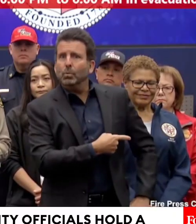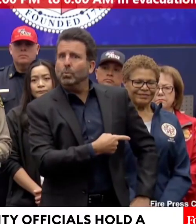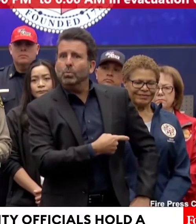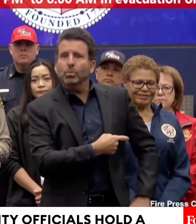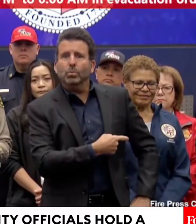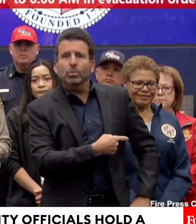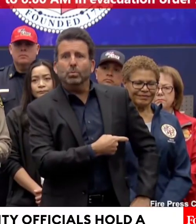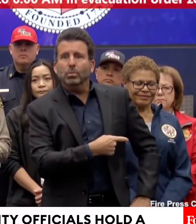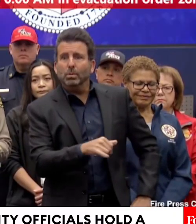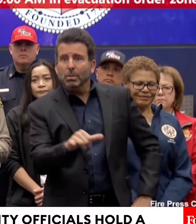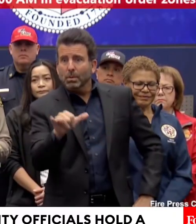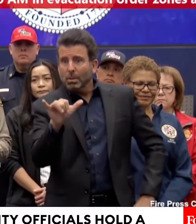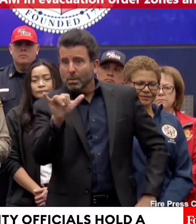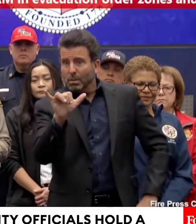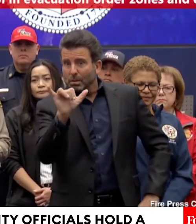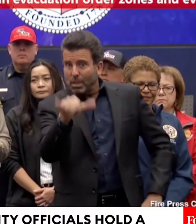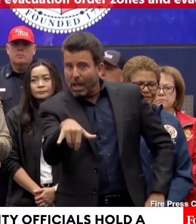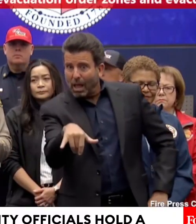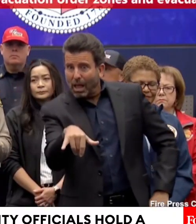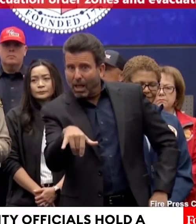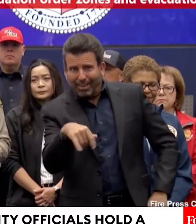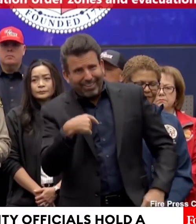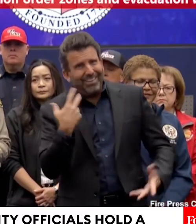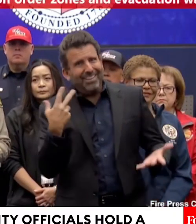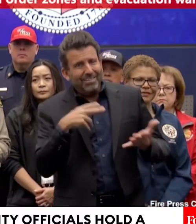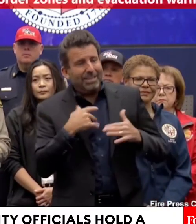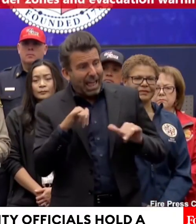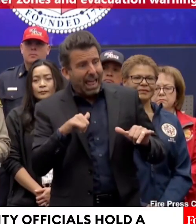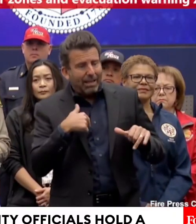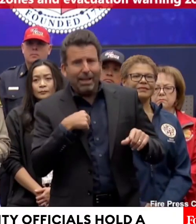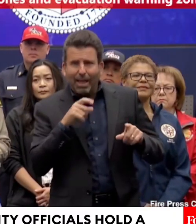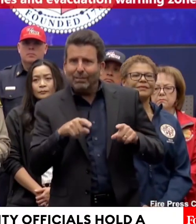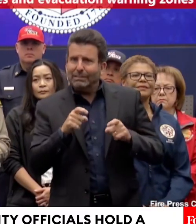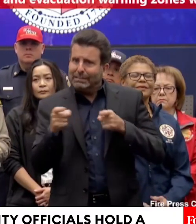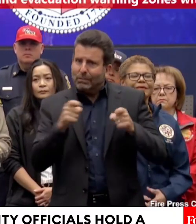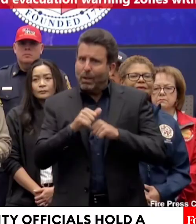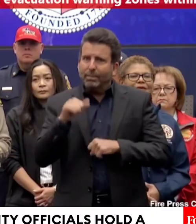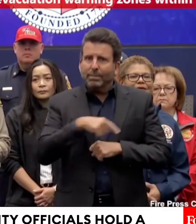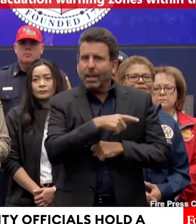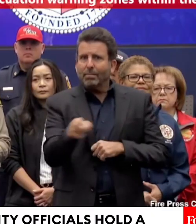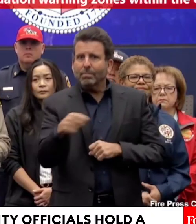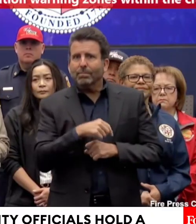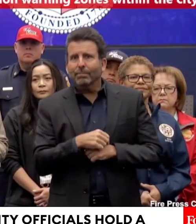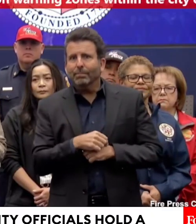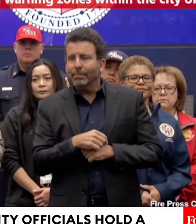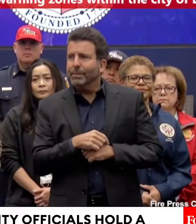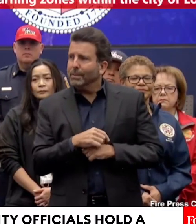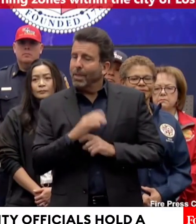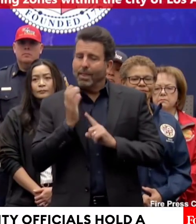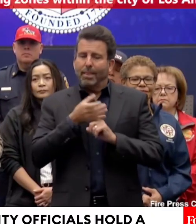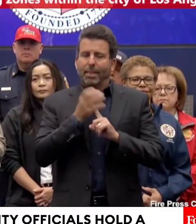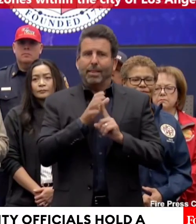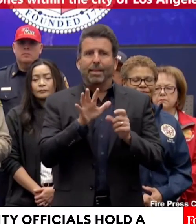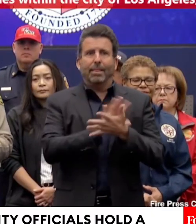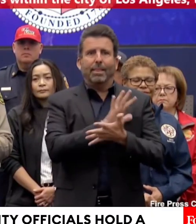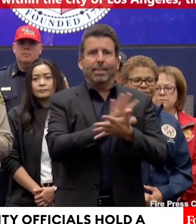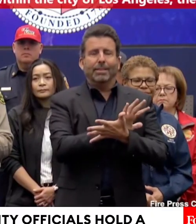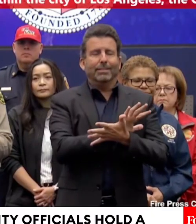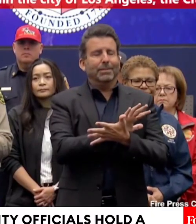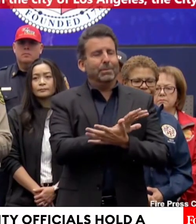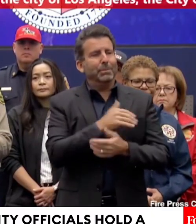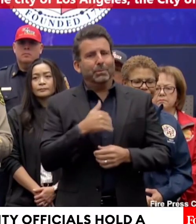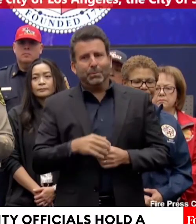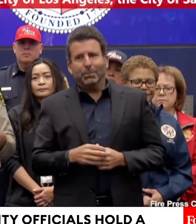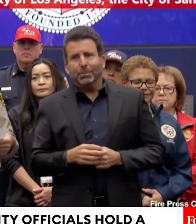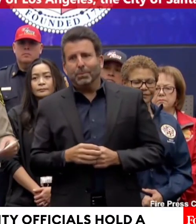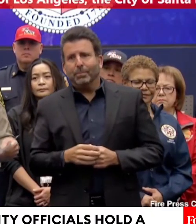police officers are dealing with. So again, that's why we're asking for your patience. Yesterday in Palisades, we had 1 arrest for a